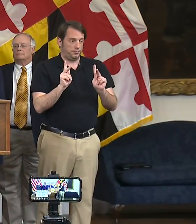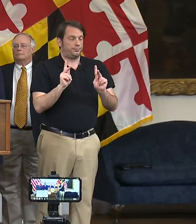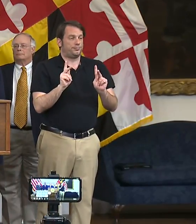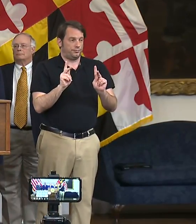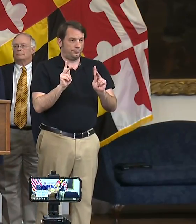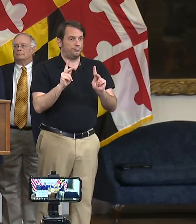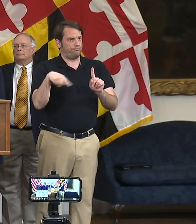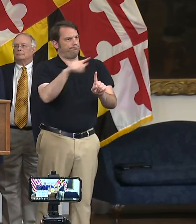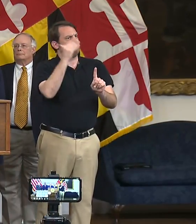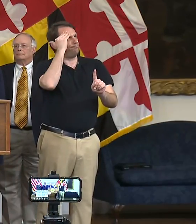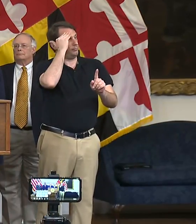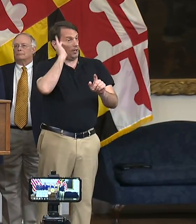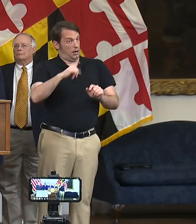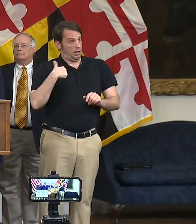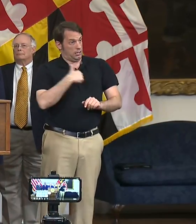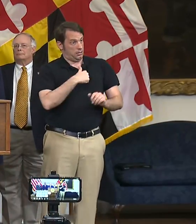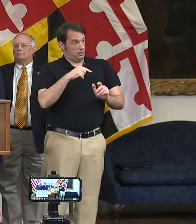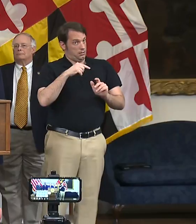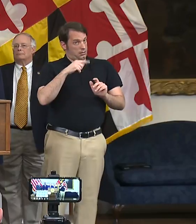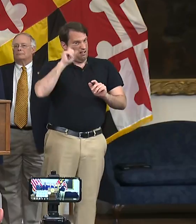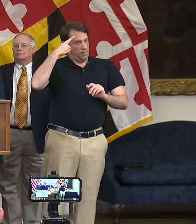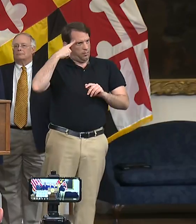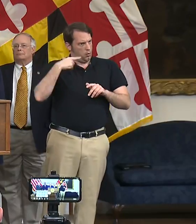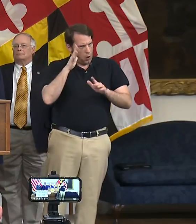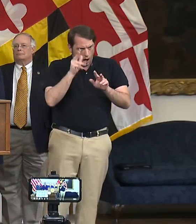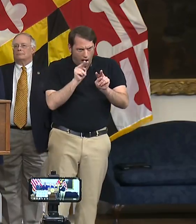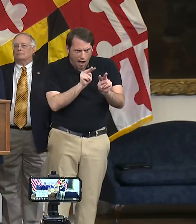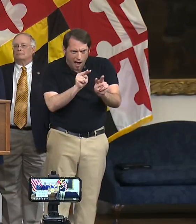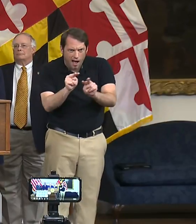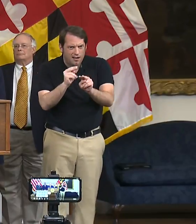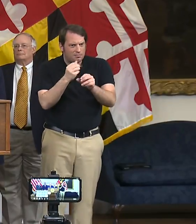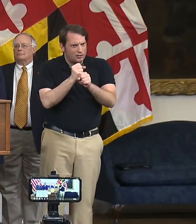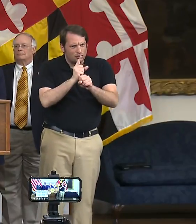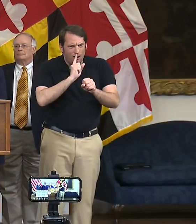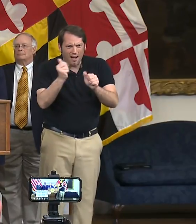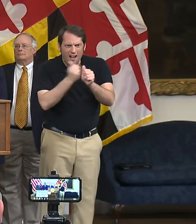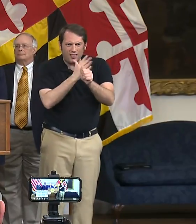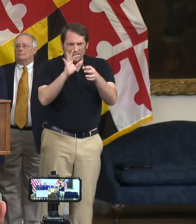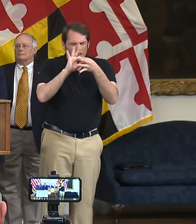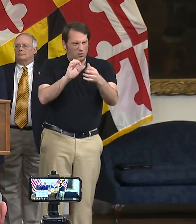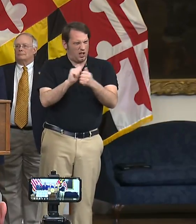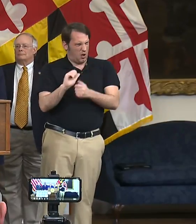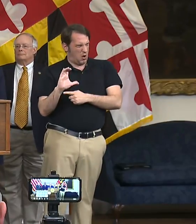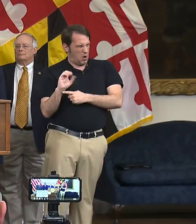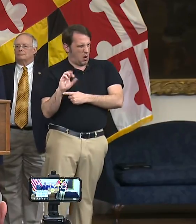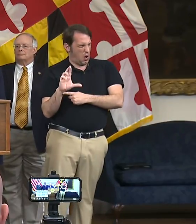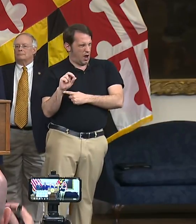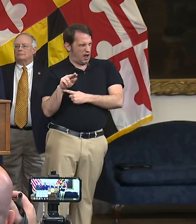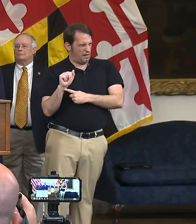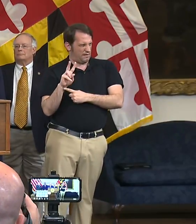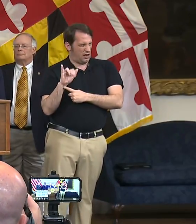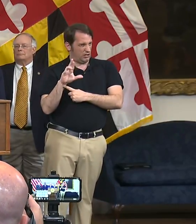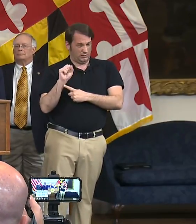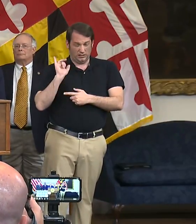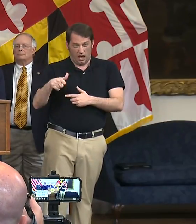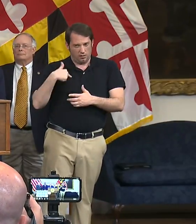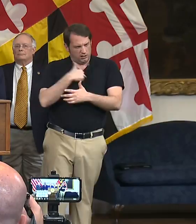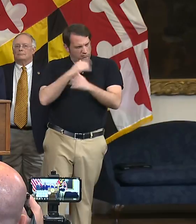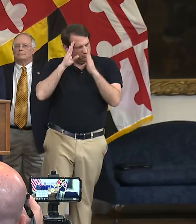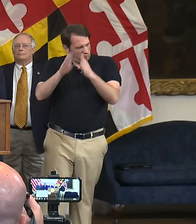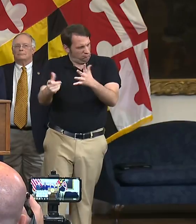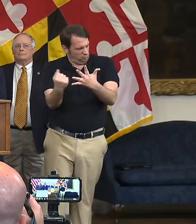coronavirus, and our highest priority is keeping our residents safe. I would again encourage